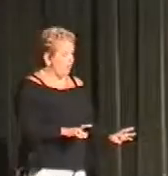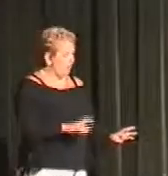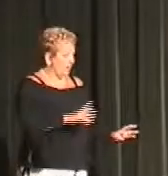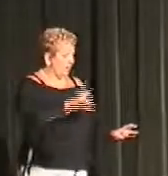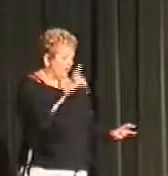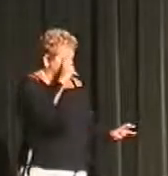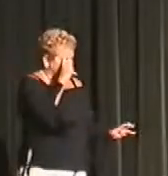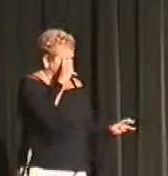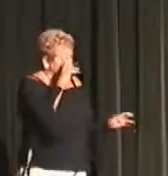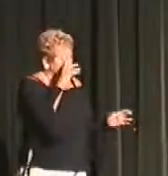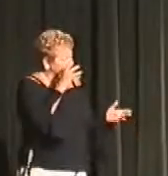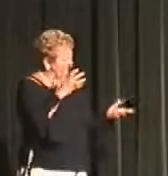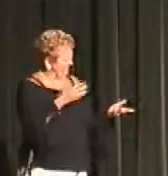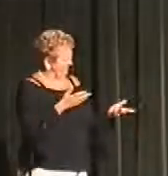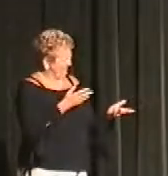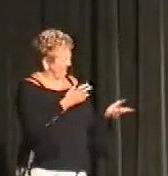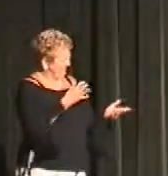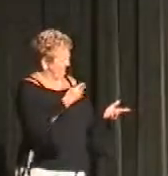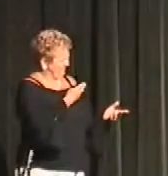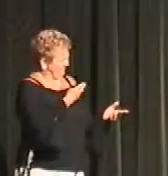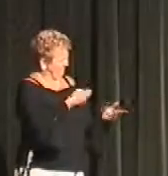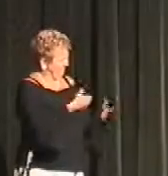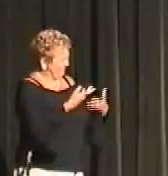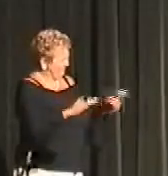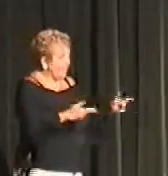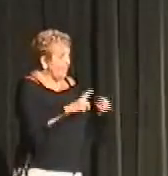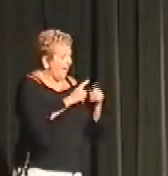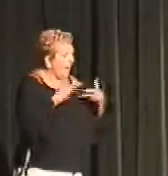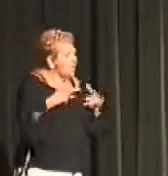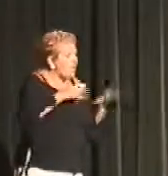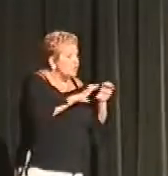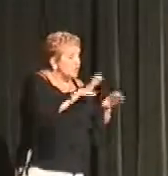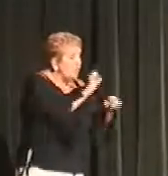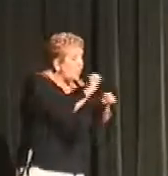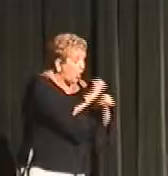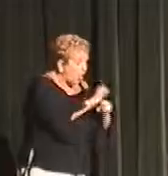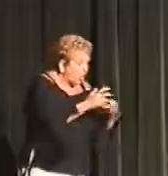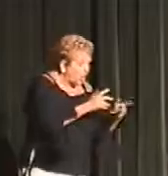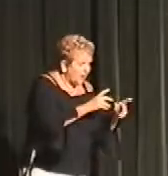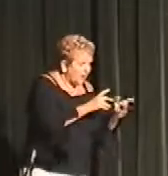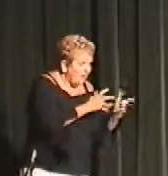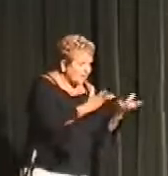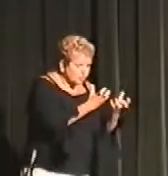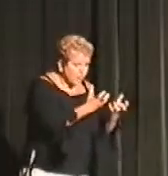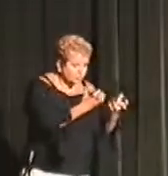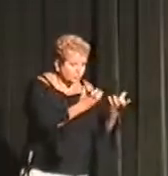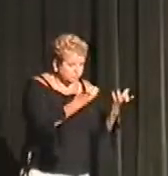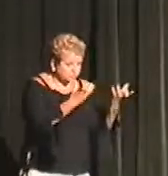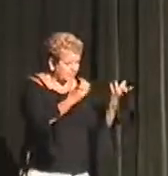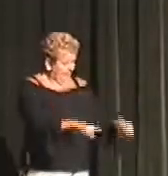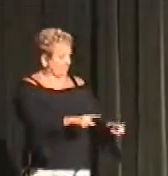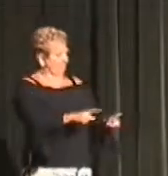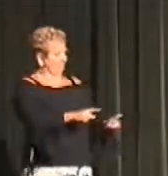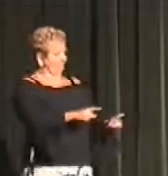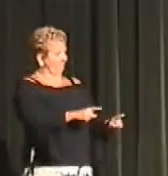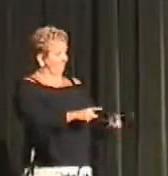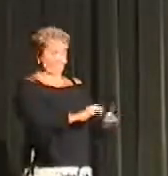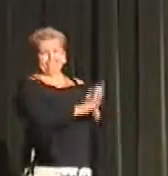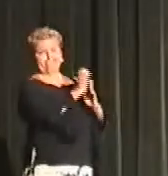know, equivalent of, you know, because I don't want to do the work and do the, you know what I mean? It's like, I just thought it should happen so fast. And it seemed like it was happening